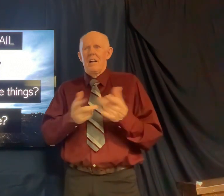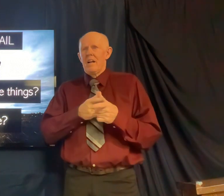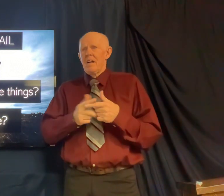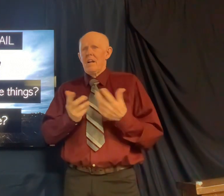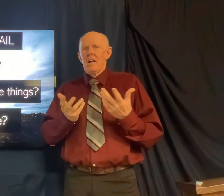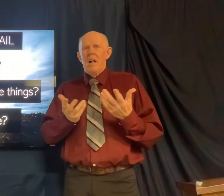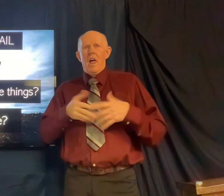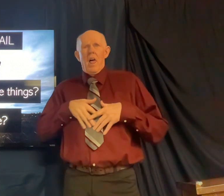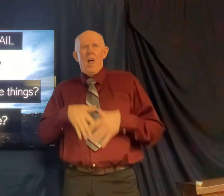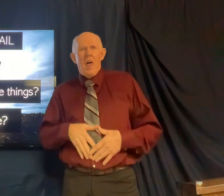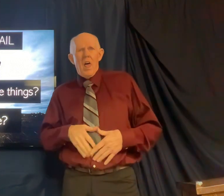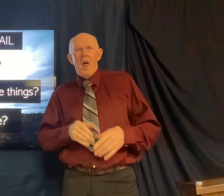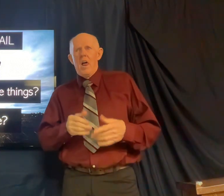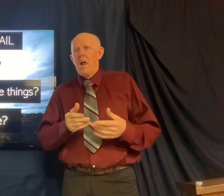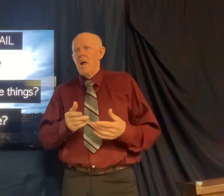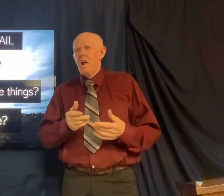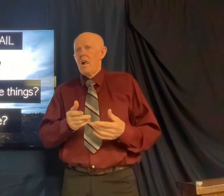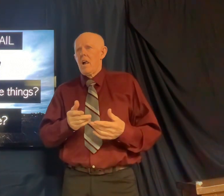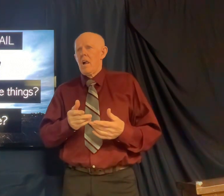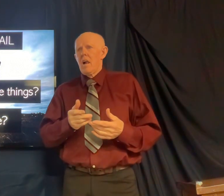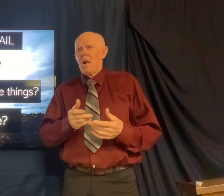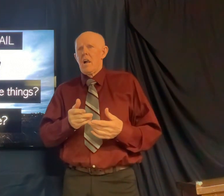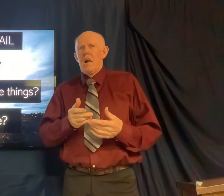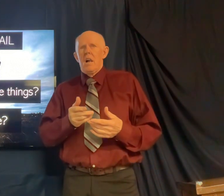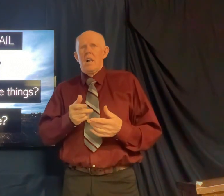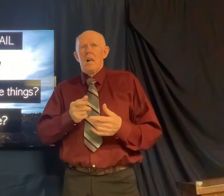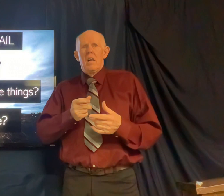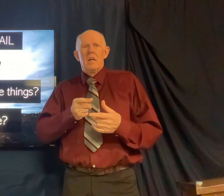If we fail, we become downhearted.